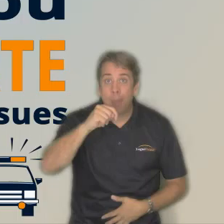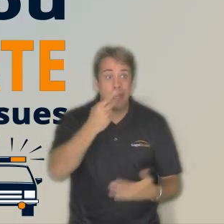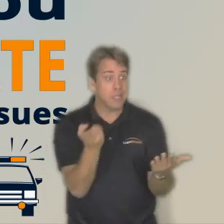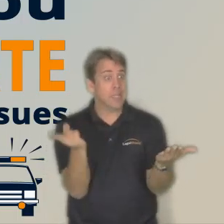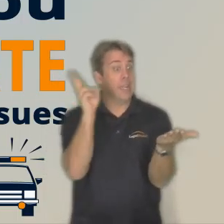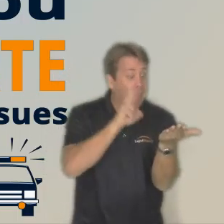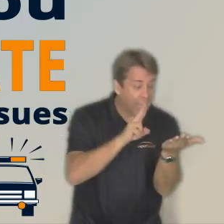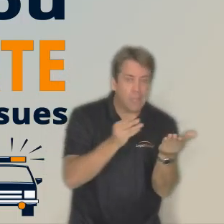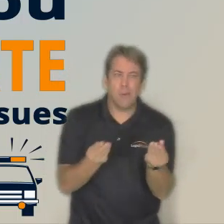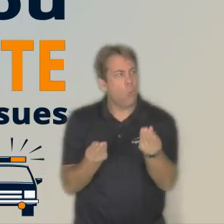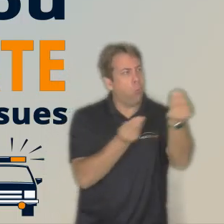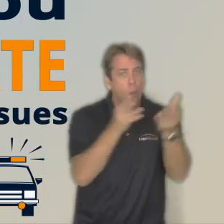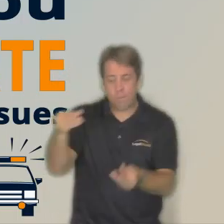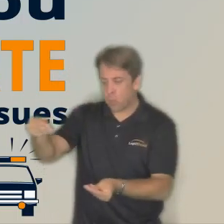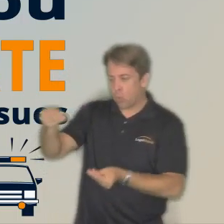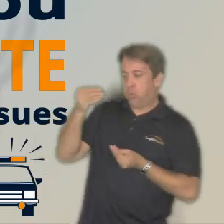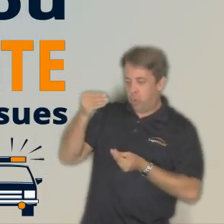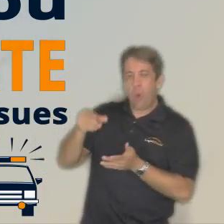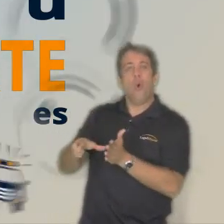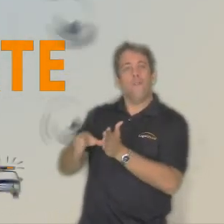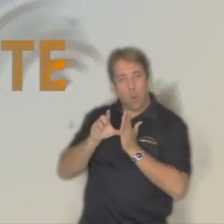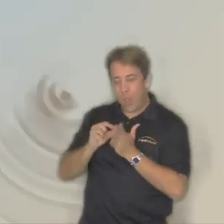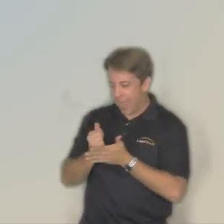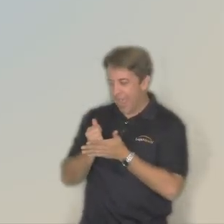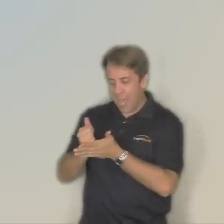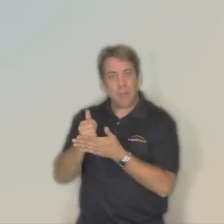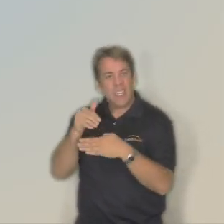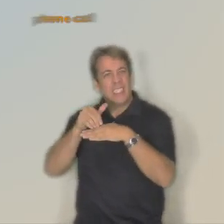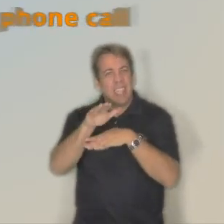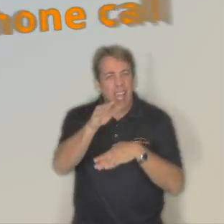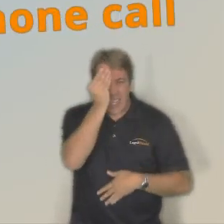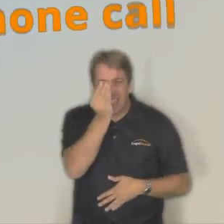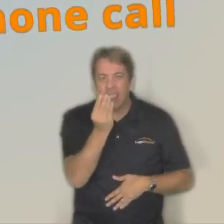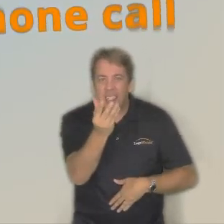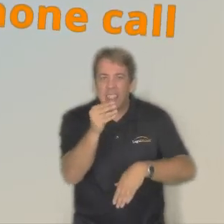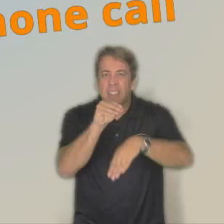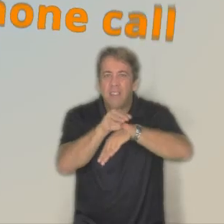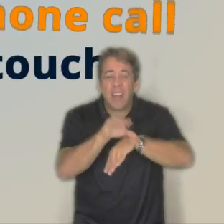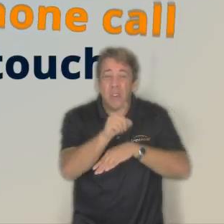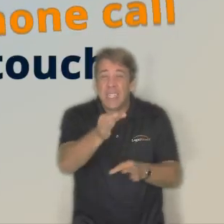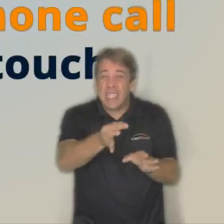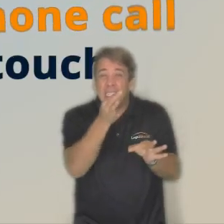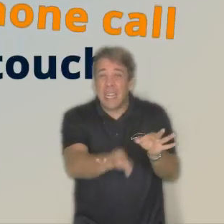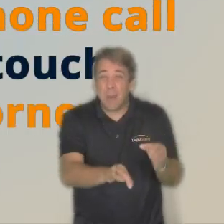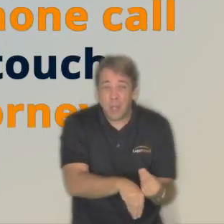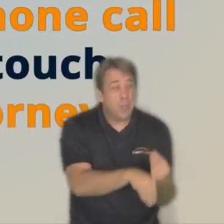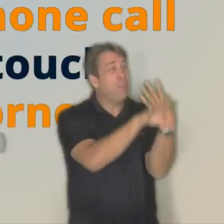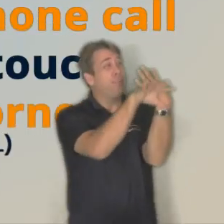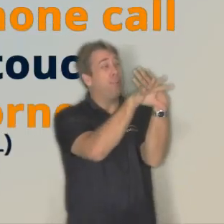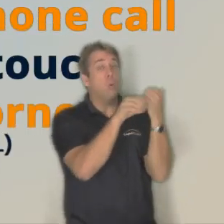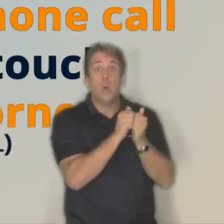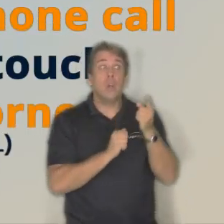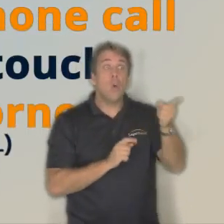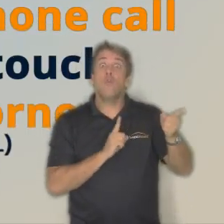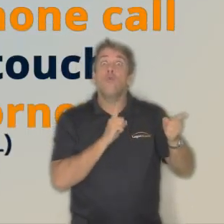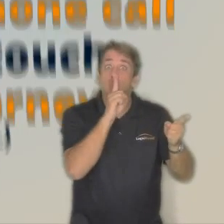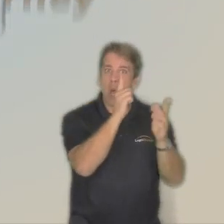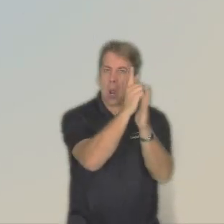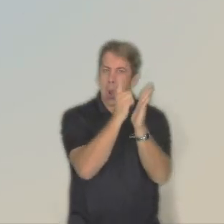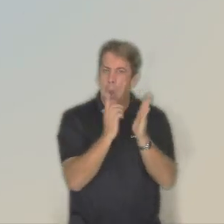or apartment leases, and thousands of other issues. Just a simple phone call puts you in touch with an attorney, not a